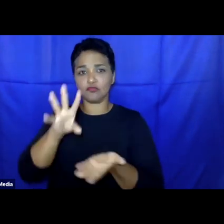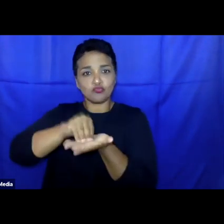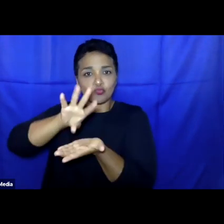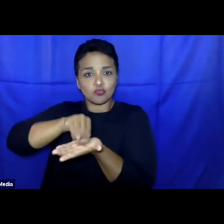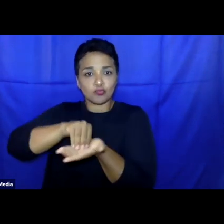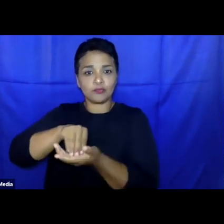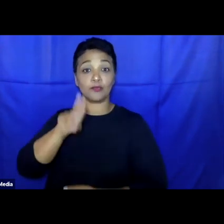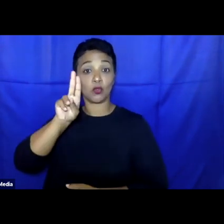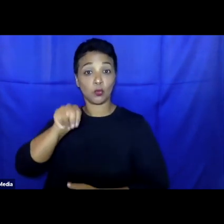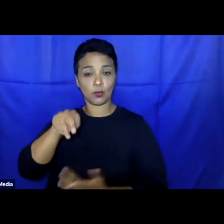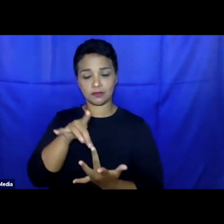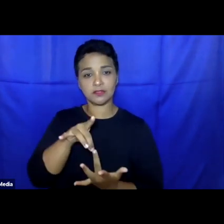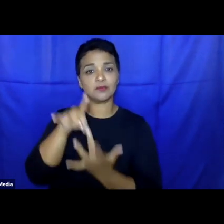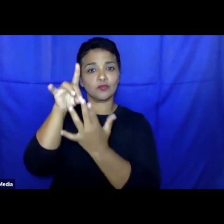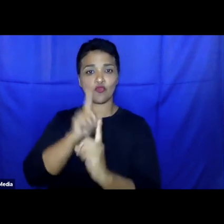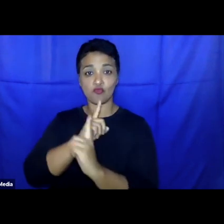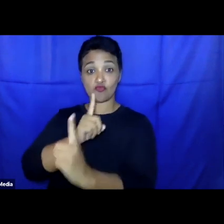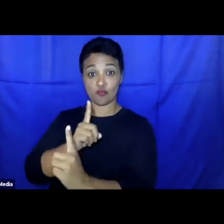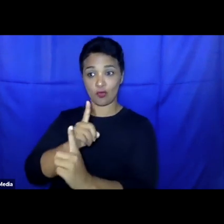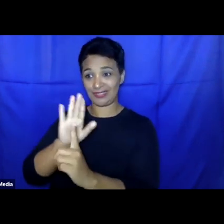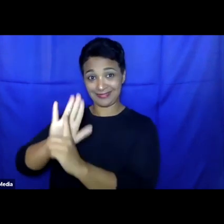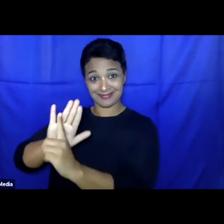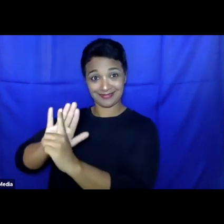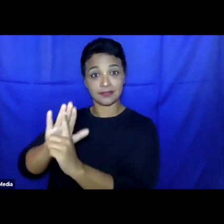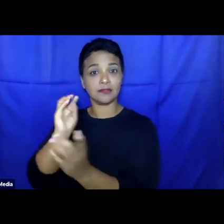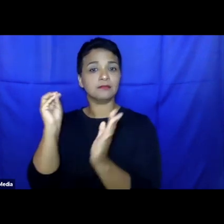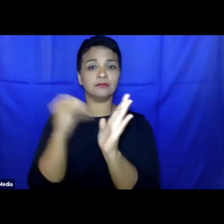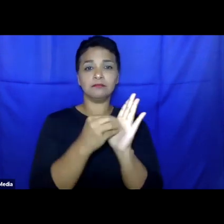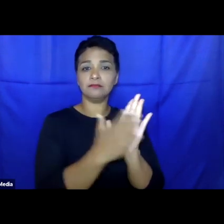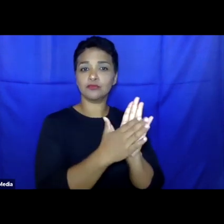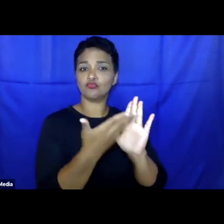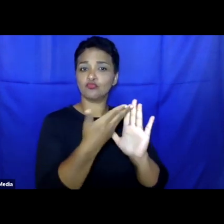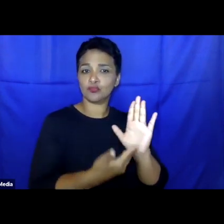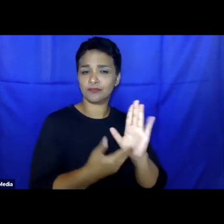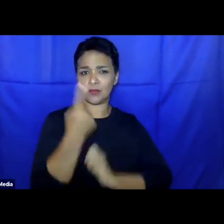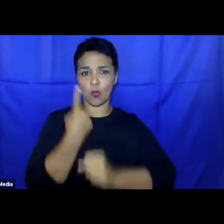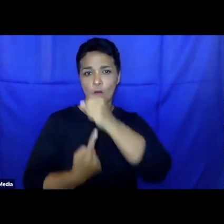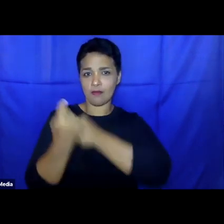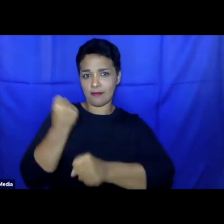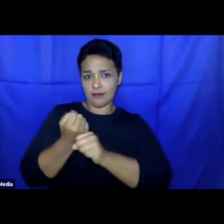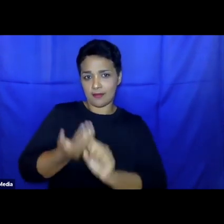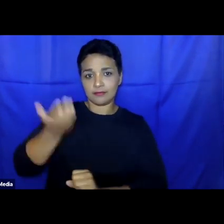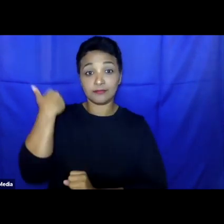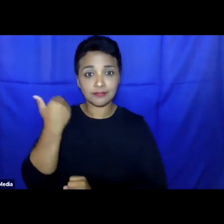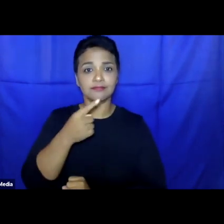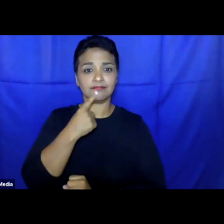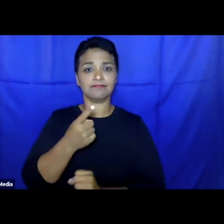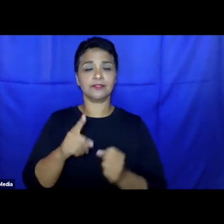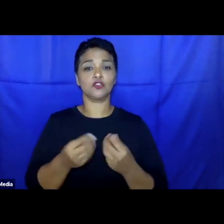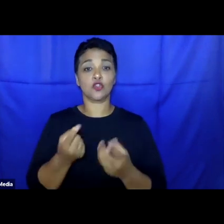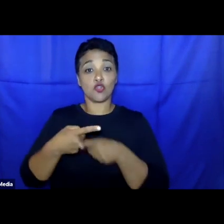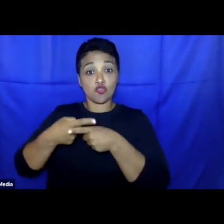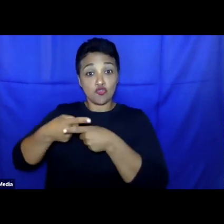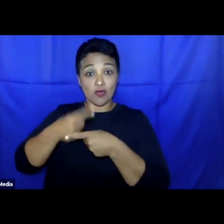Special Rapporteur on the rights of migrants, which he wrote to the government of Greece about a year ago, following the closure of Greece's border for about a